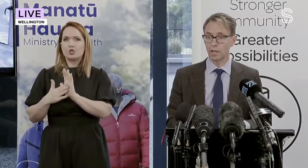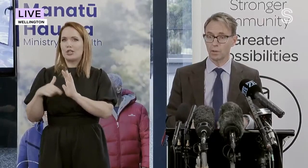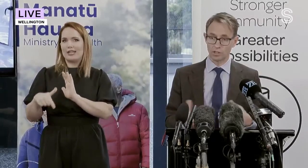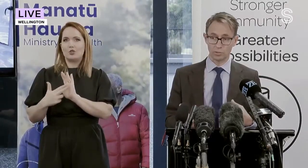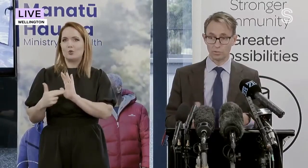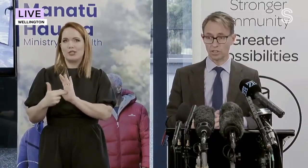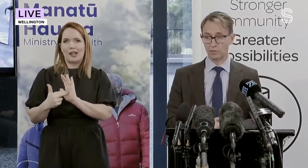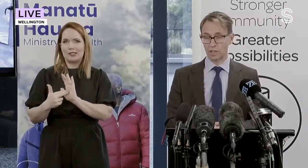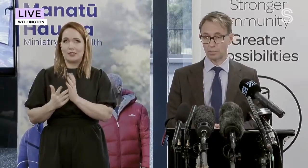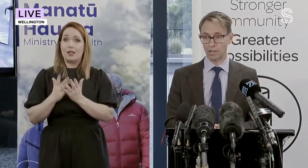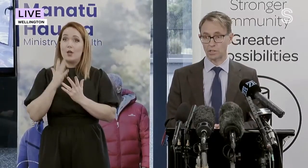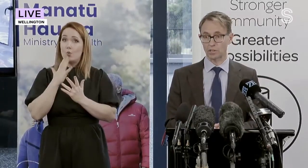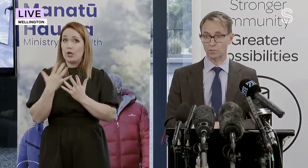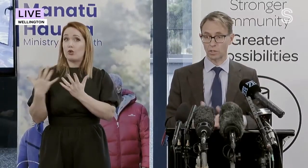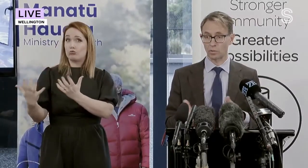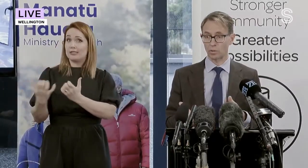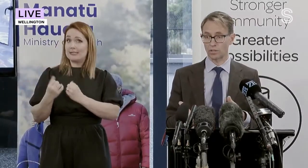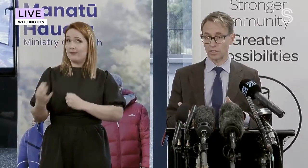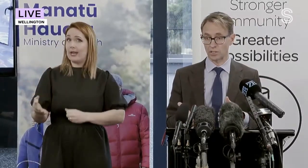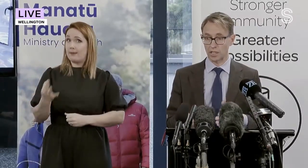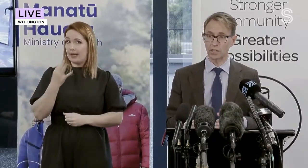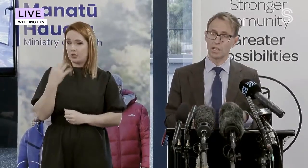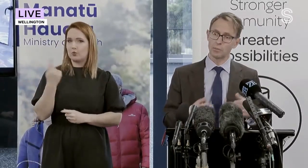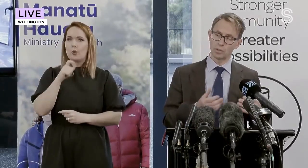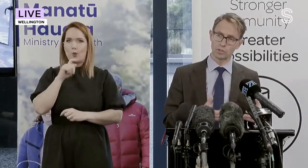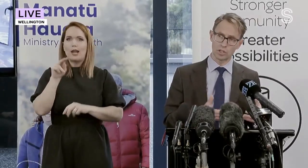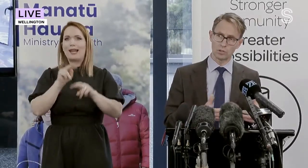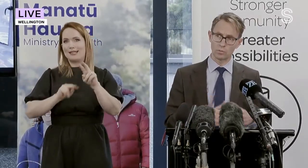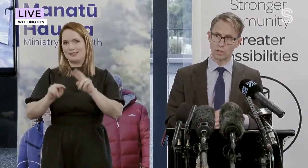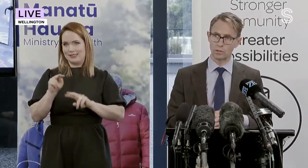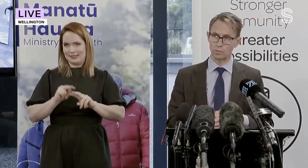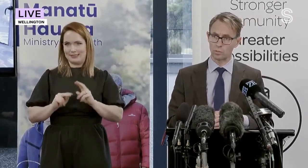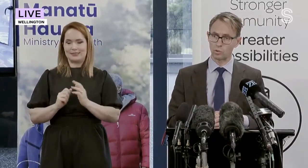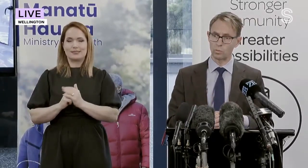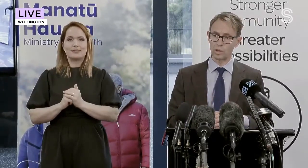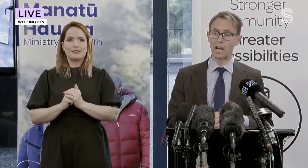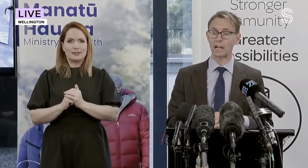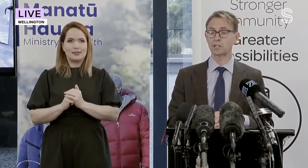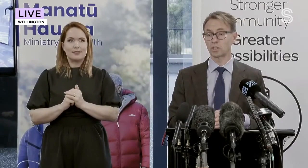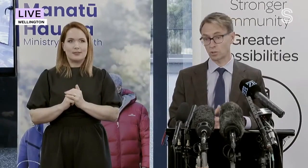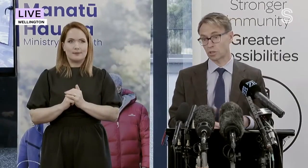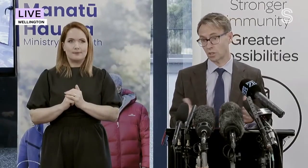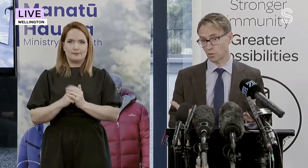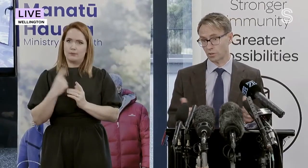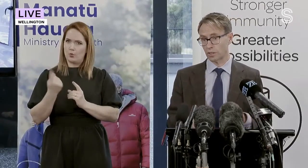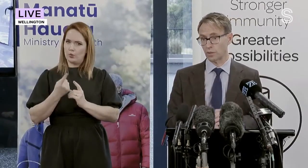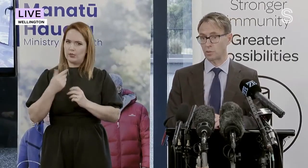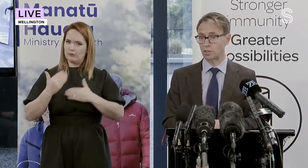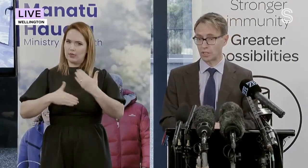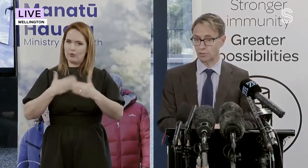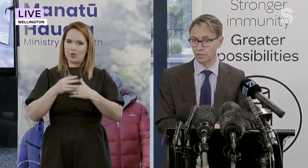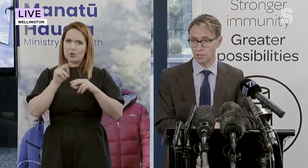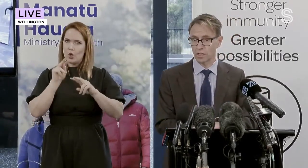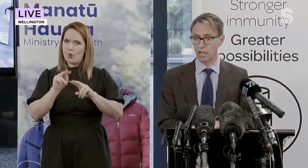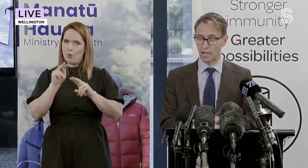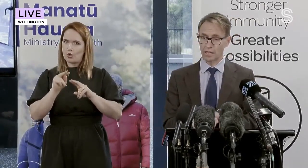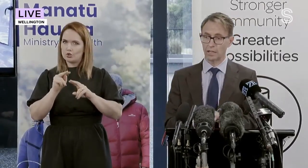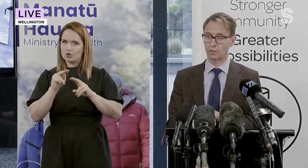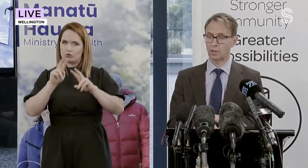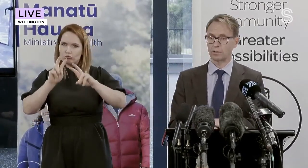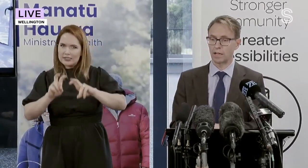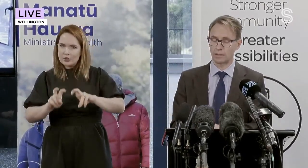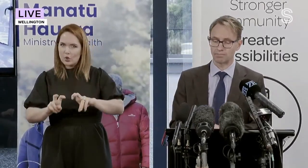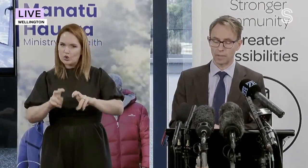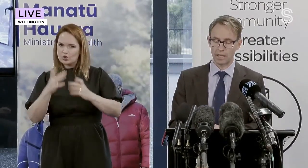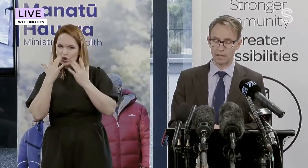time. Once we receive an application, we will assess that, but also we are continuing to look at the emerging evidence, and